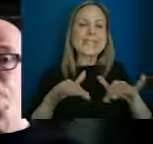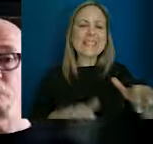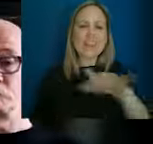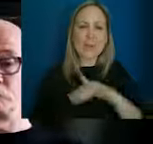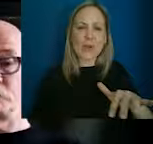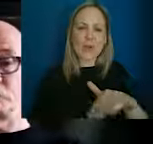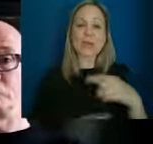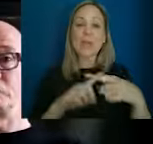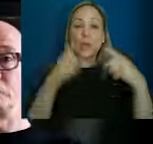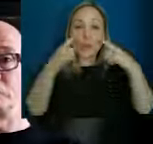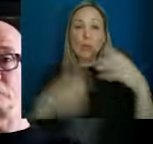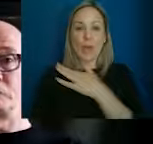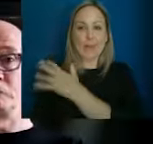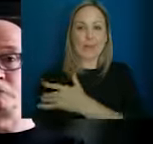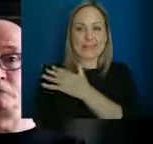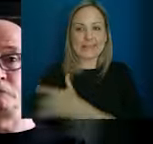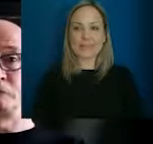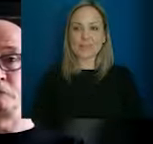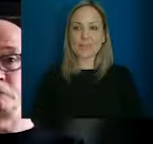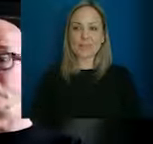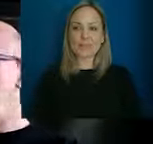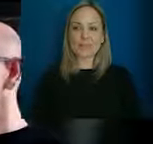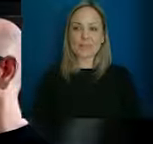And finally, the sign for shoreline,